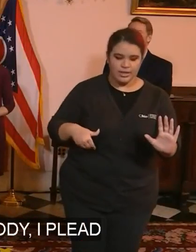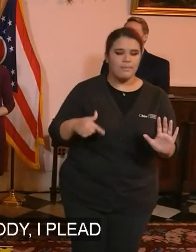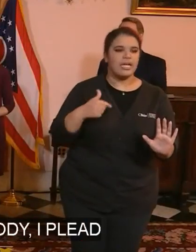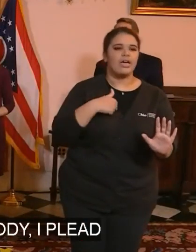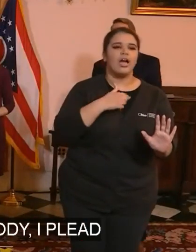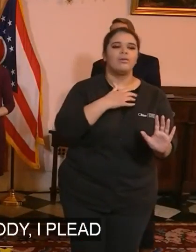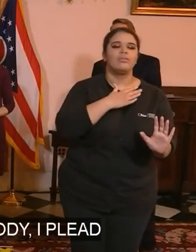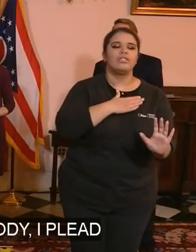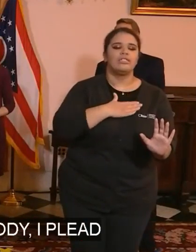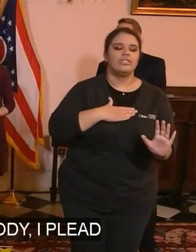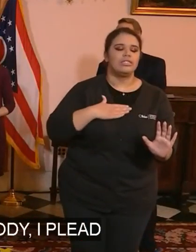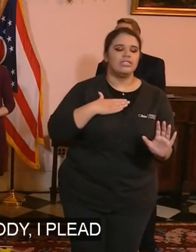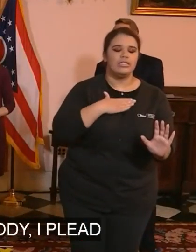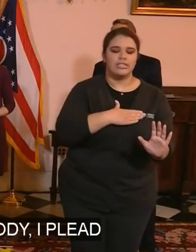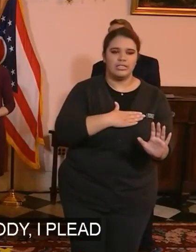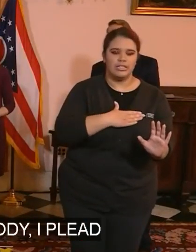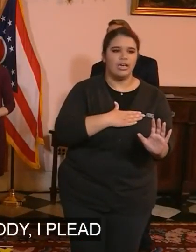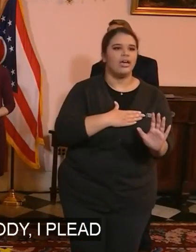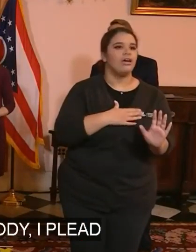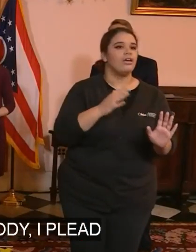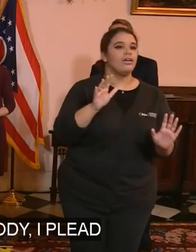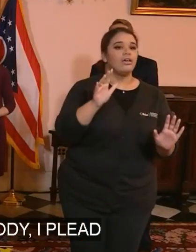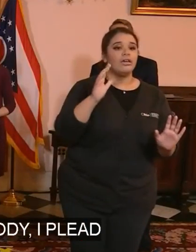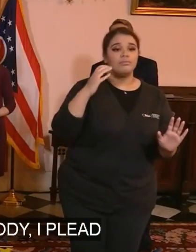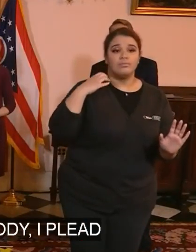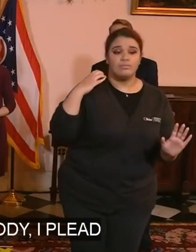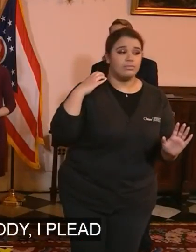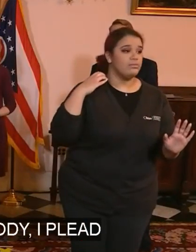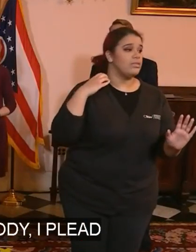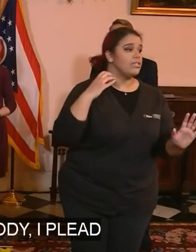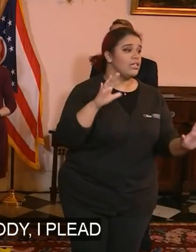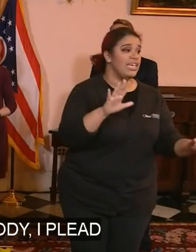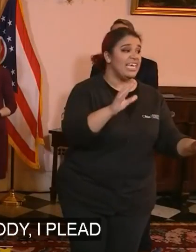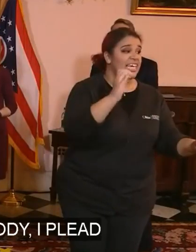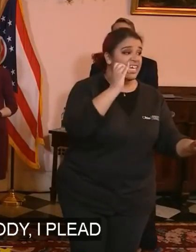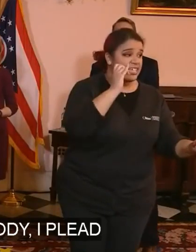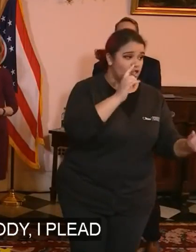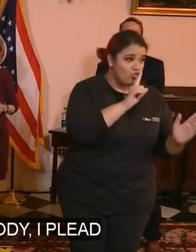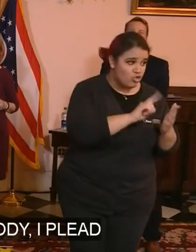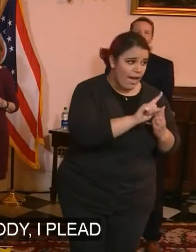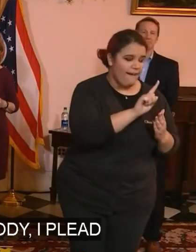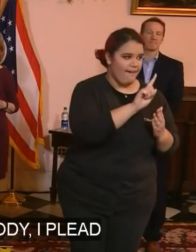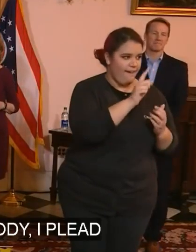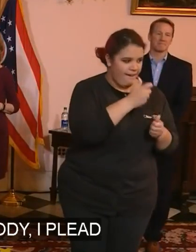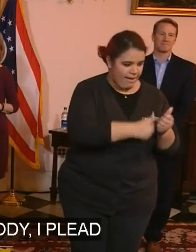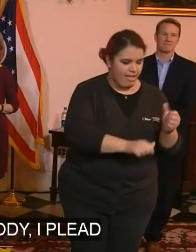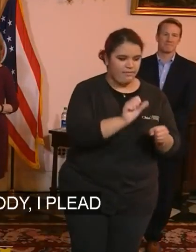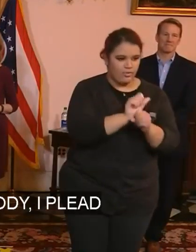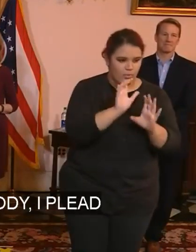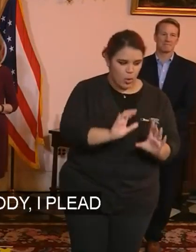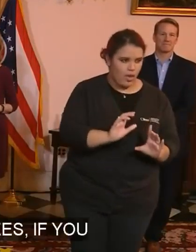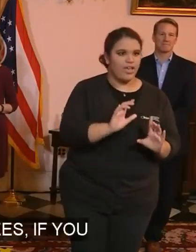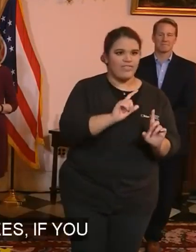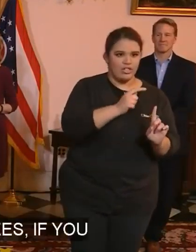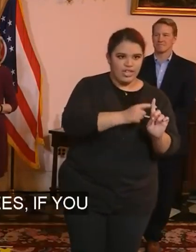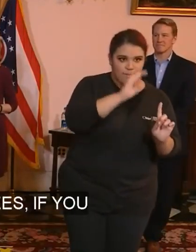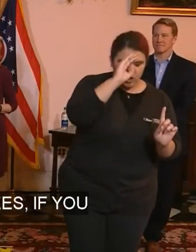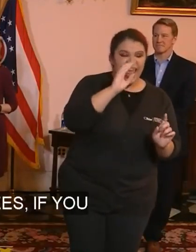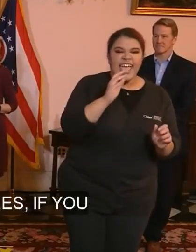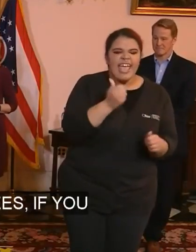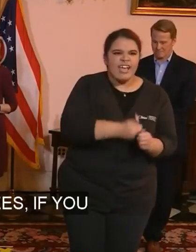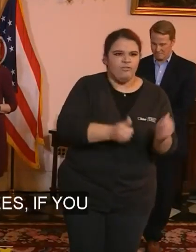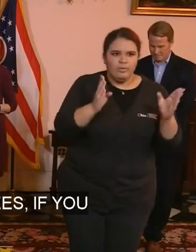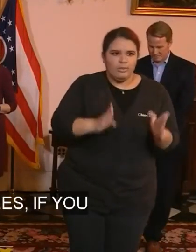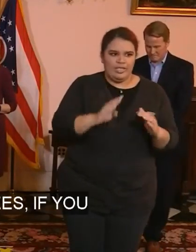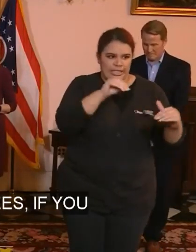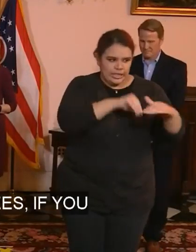stay home. Every employer in this state should be taking the temperature of everybody that comes in, literally, every single